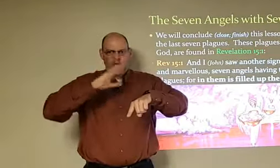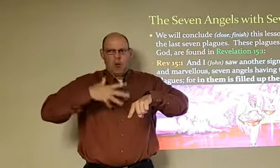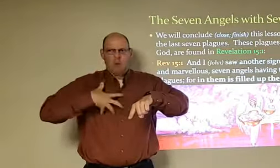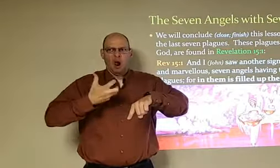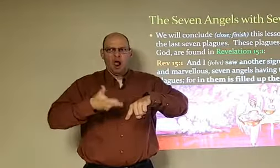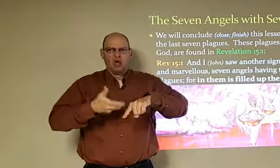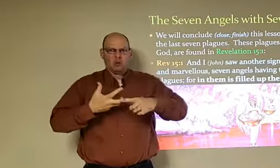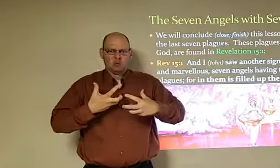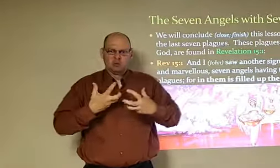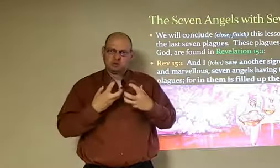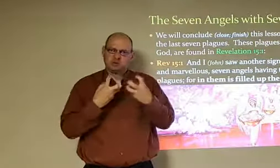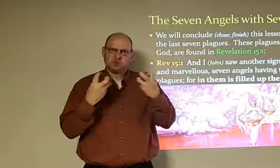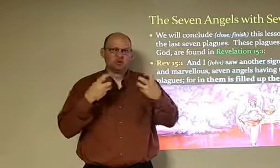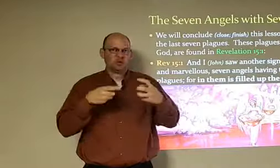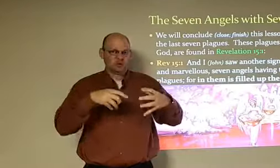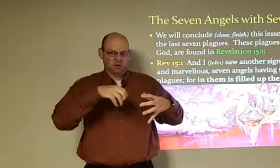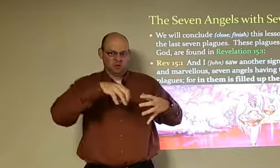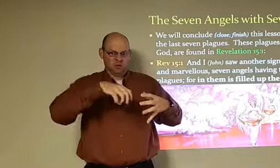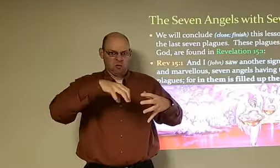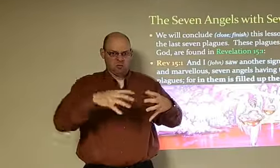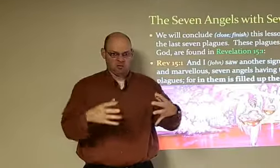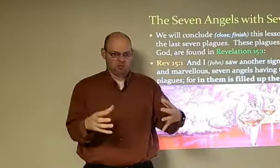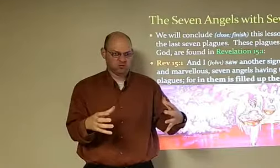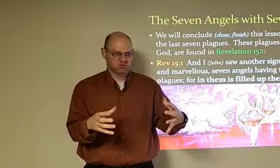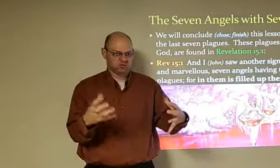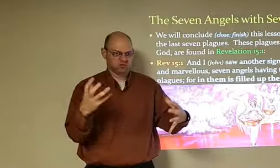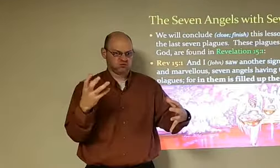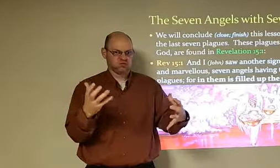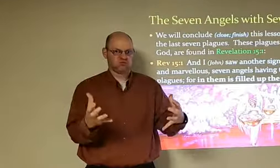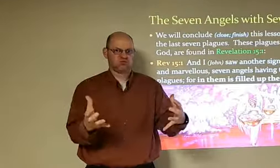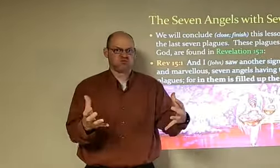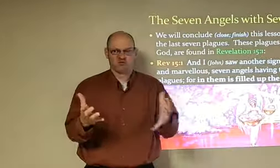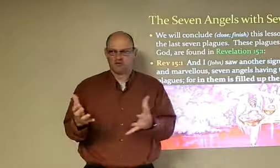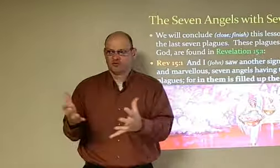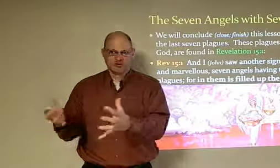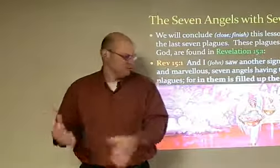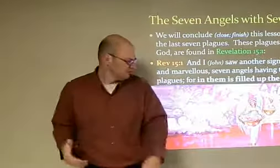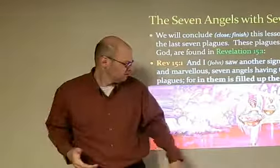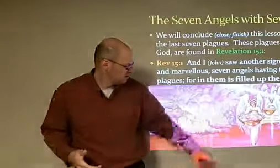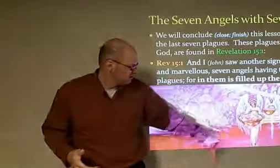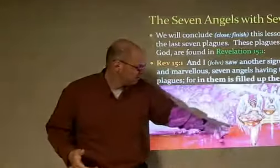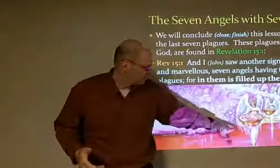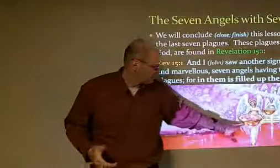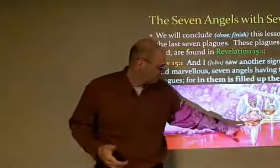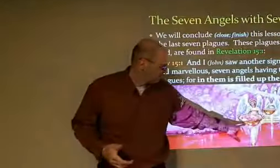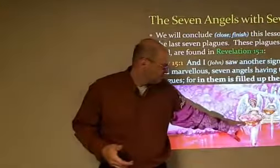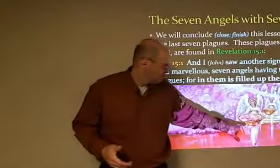So you can kind of envision it's something boiling, a pot boiling on a stove.